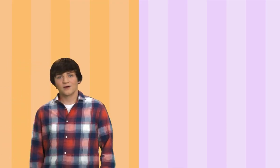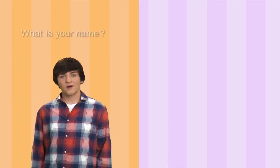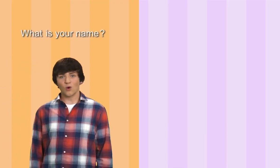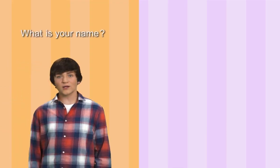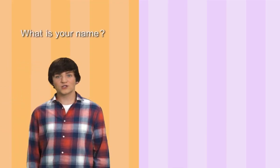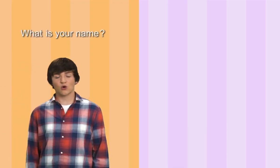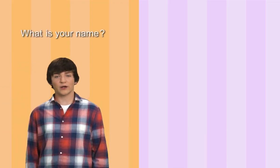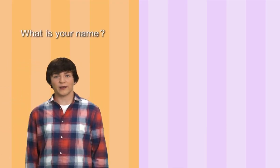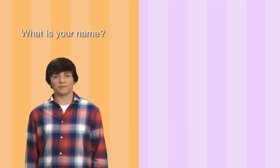What is your name?